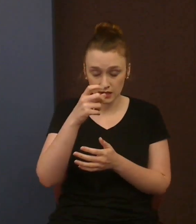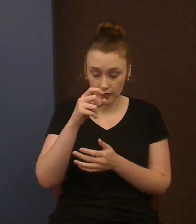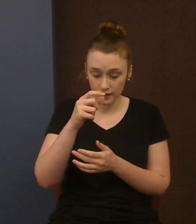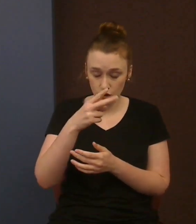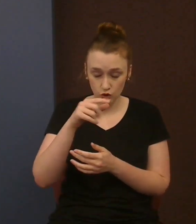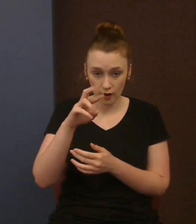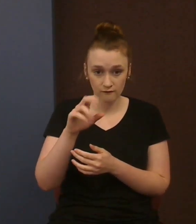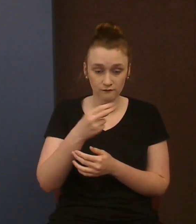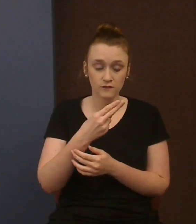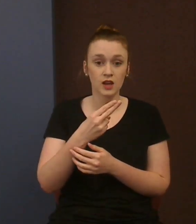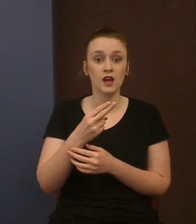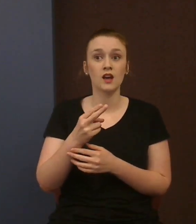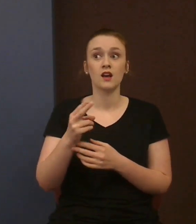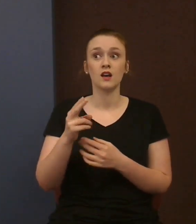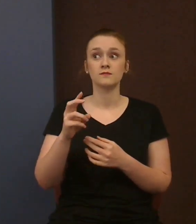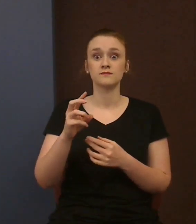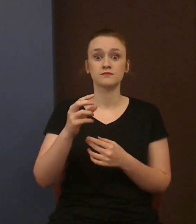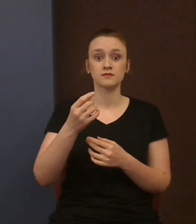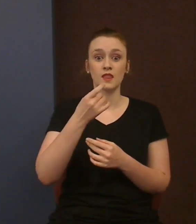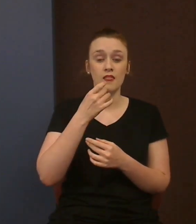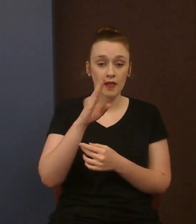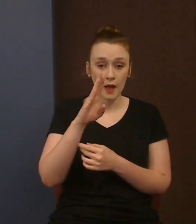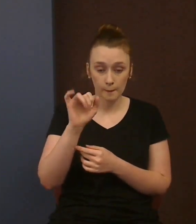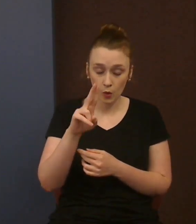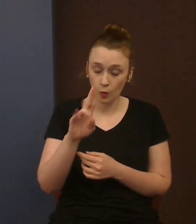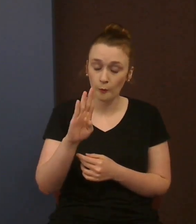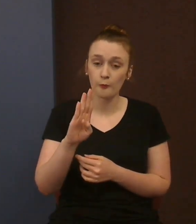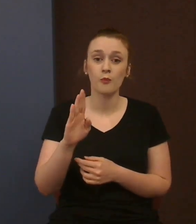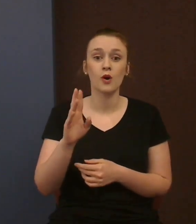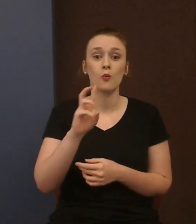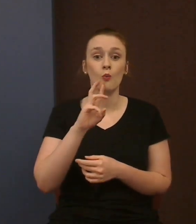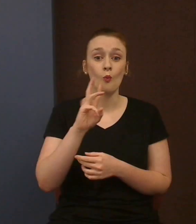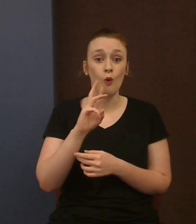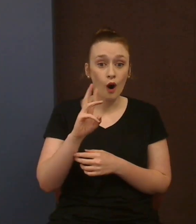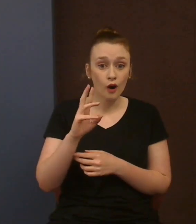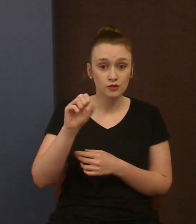water and sewage for cities, public transportation,